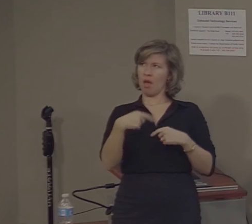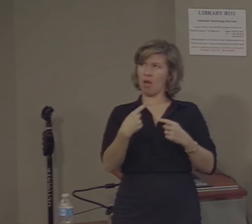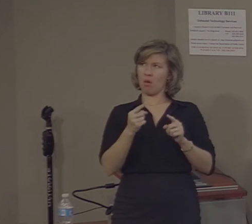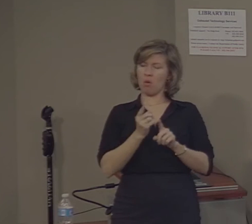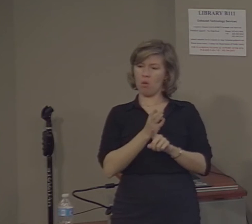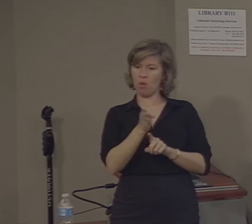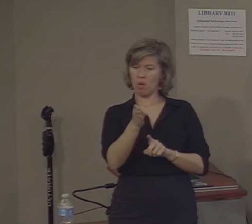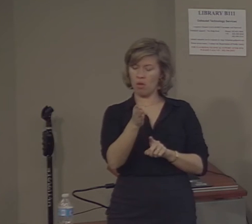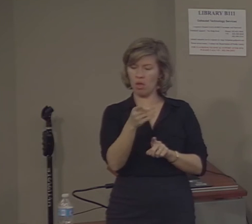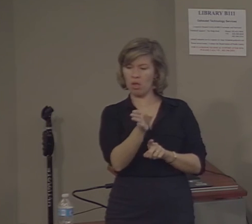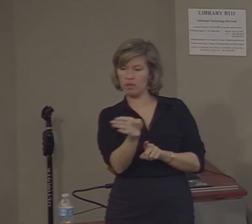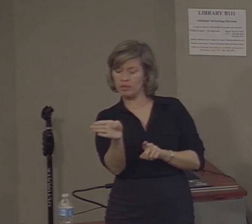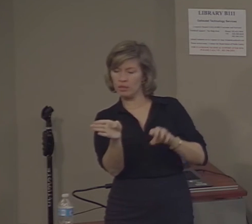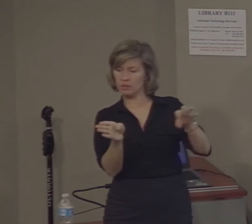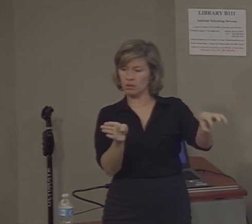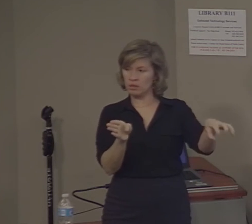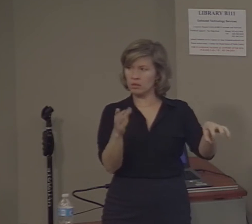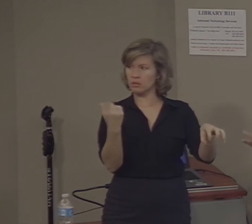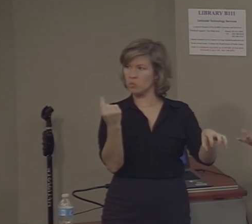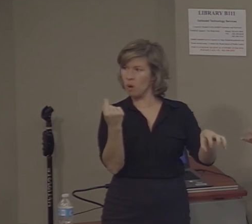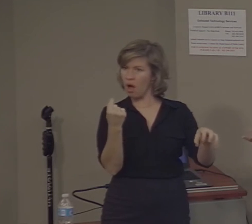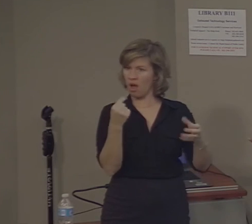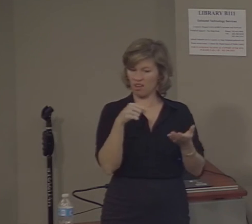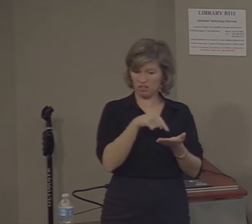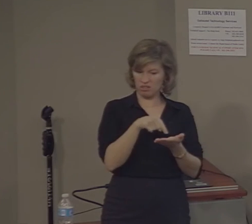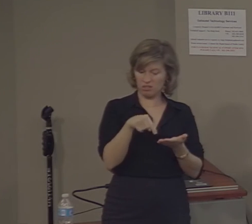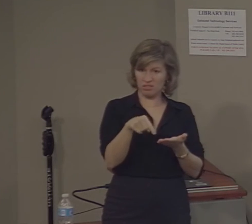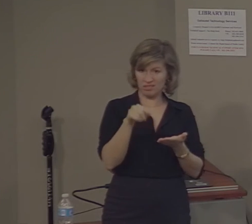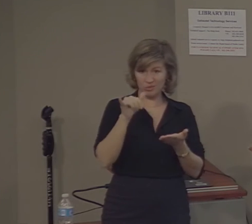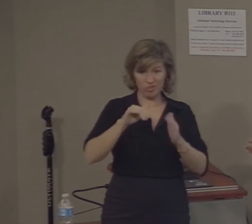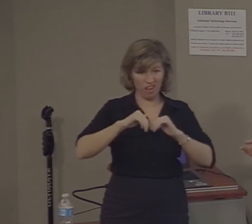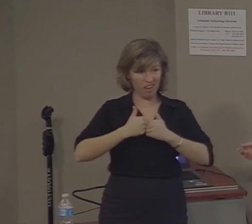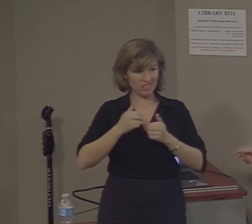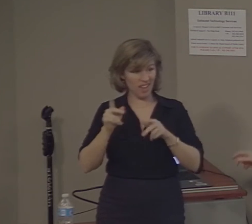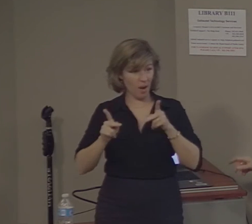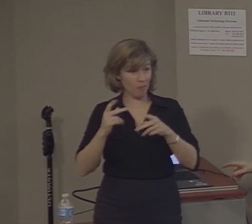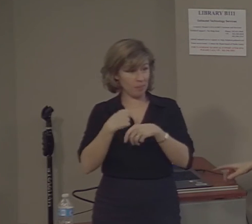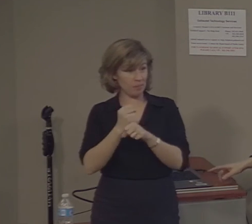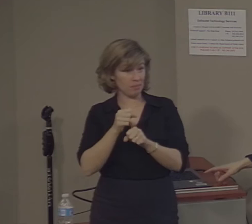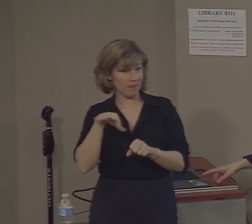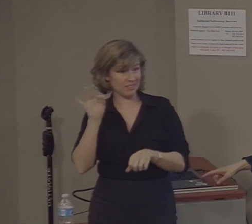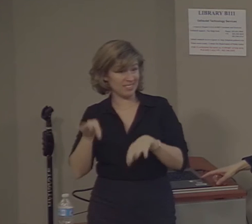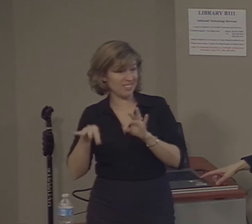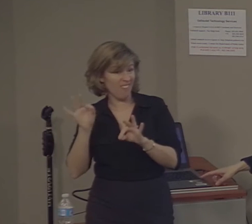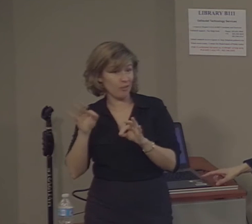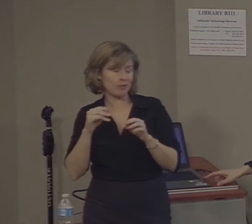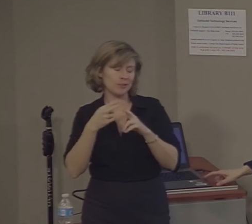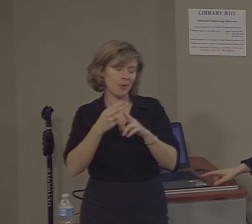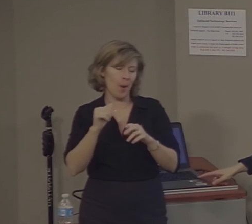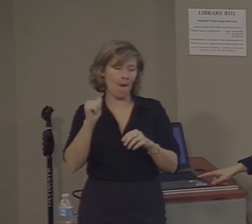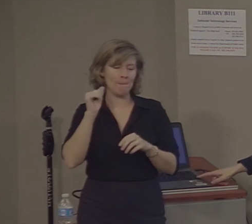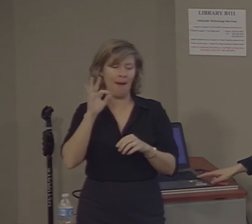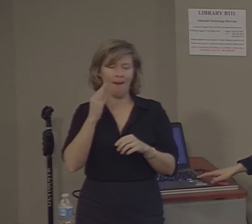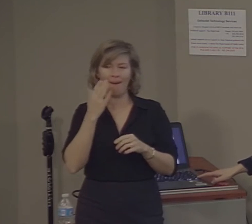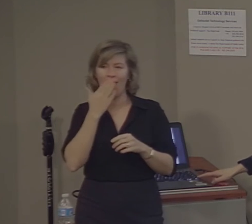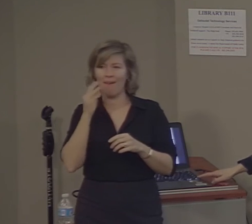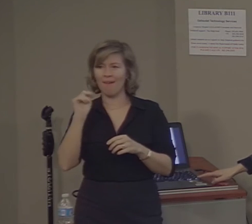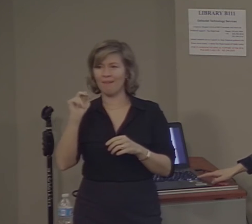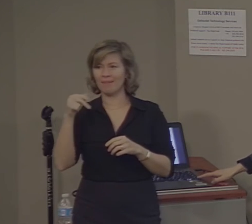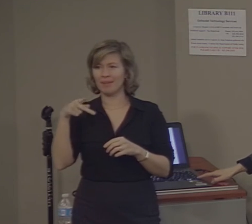here. And that's a way that famously people make discoveries on the backs of napkins in bars,